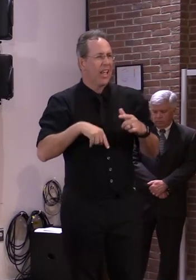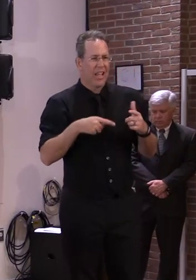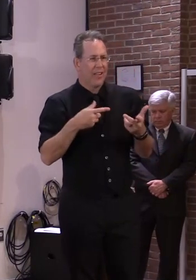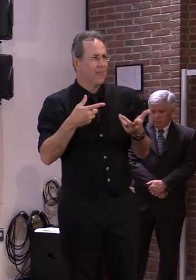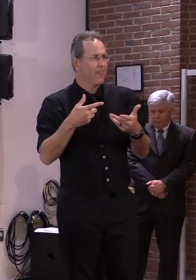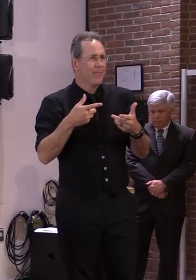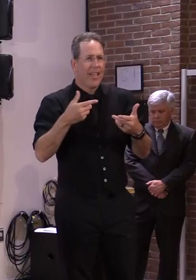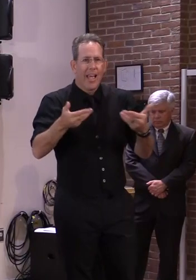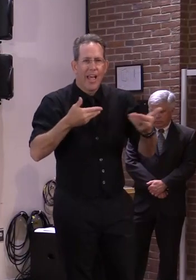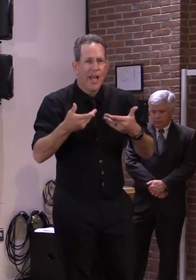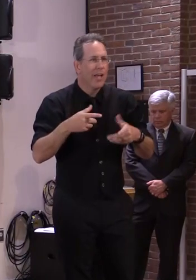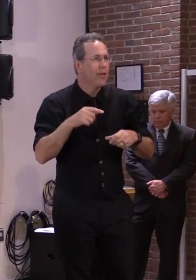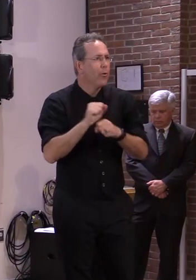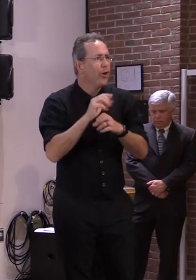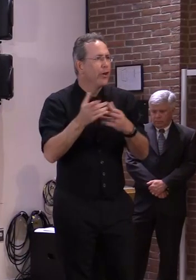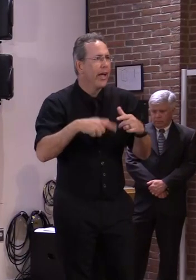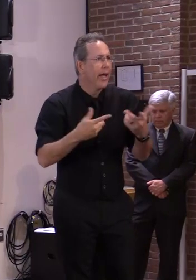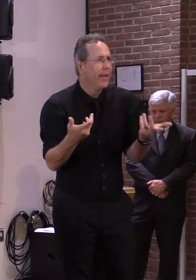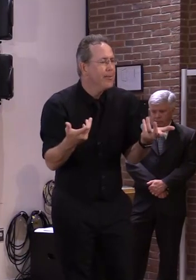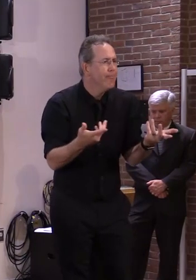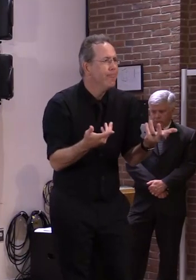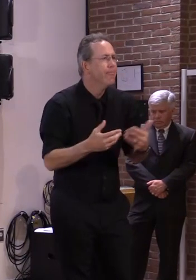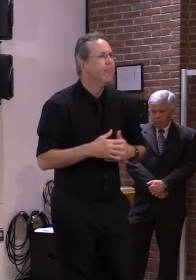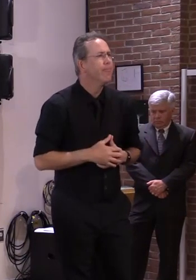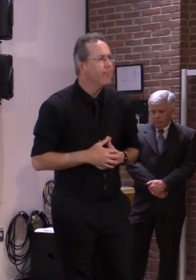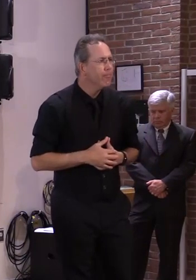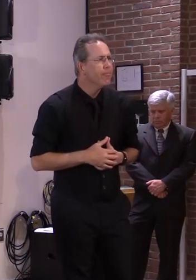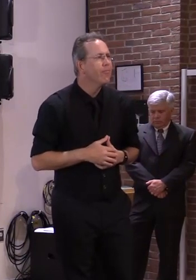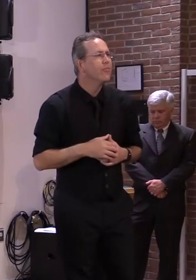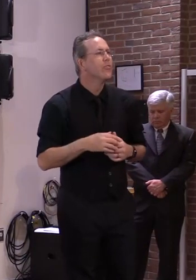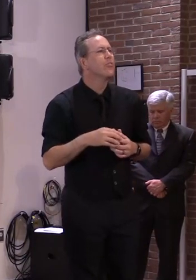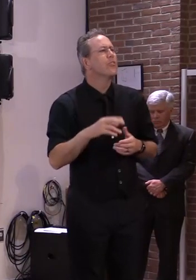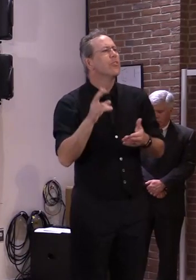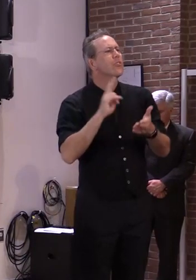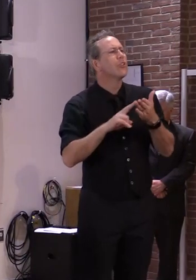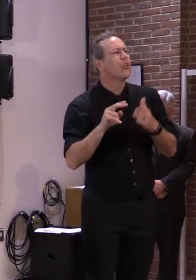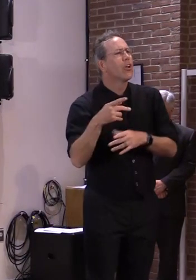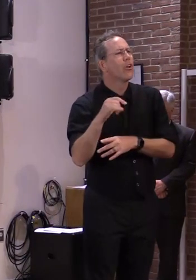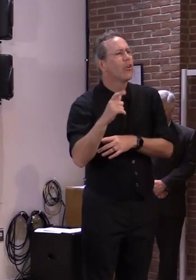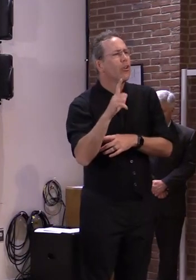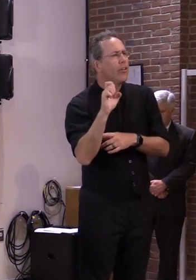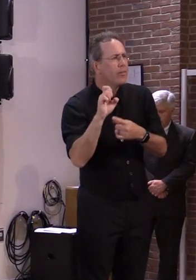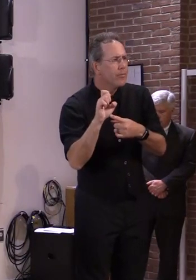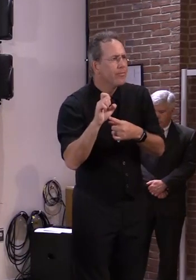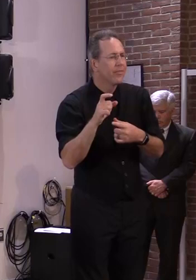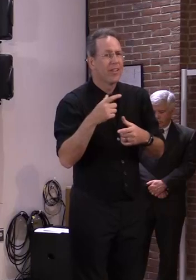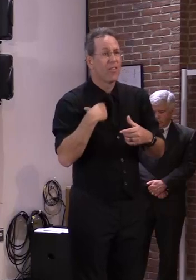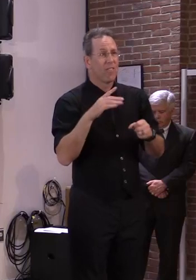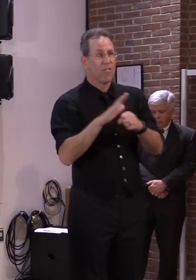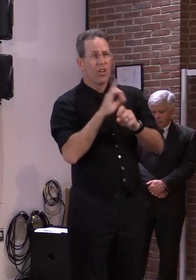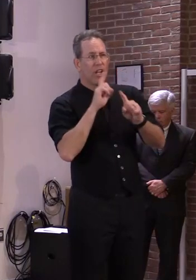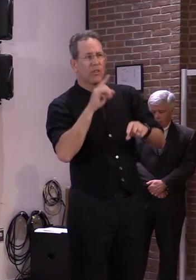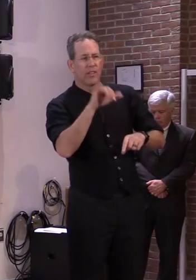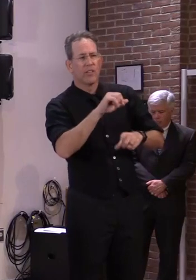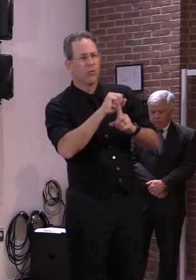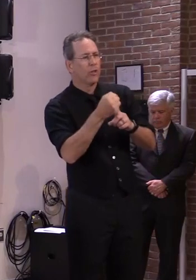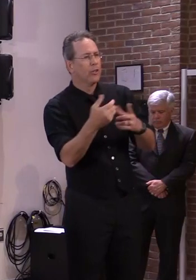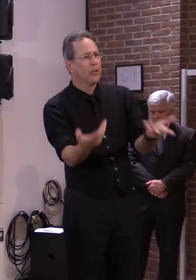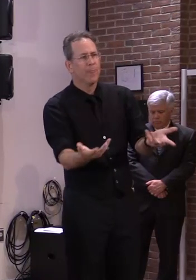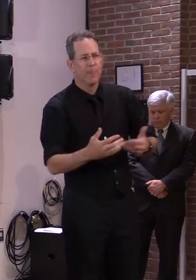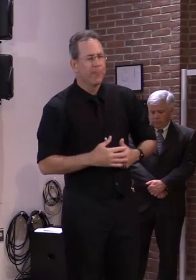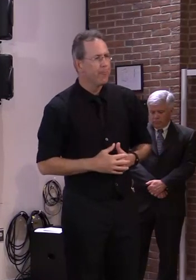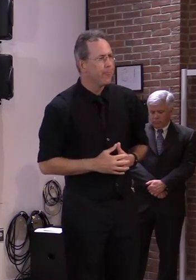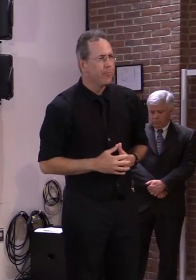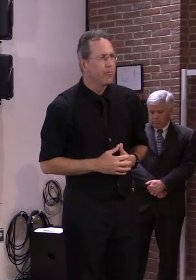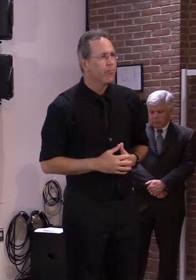Thank you for the question. I honestly don't have an answer on it. I hope that we're not going to see more than usual. I